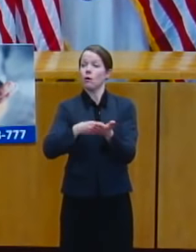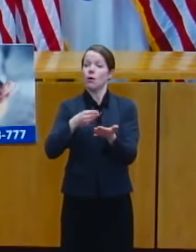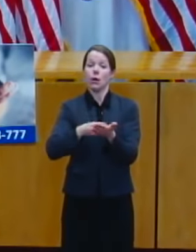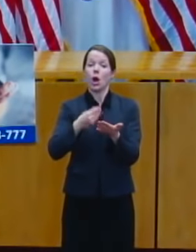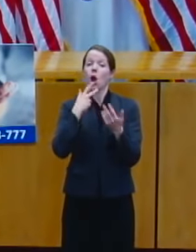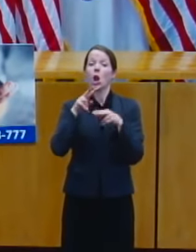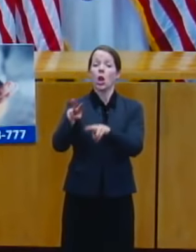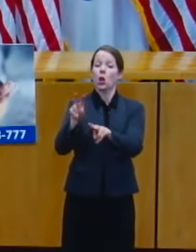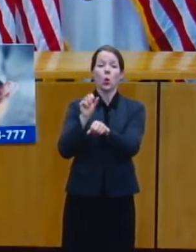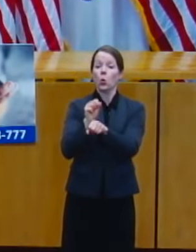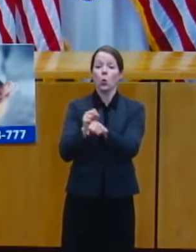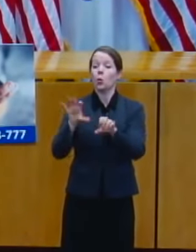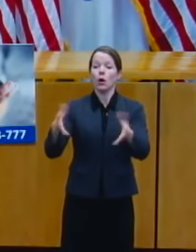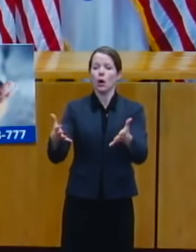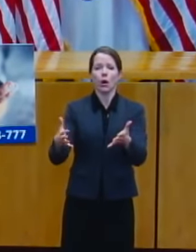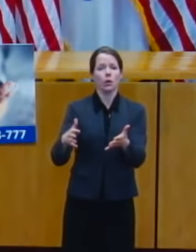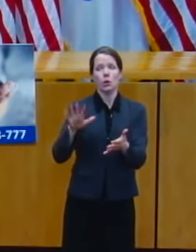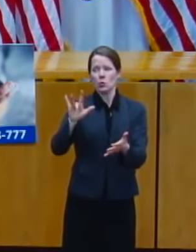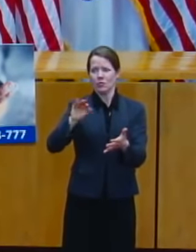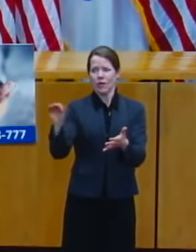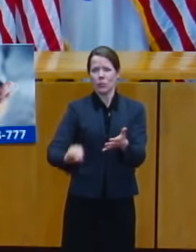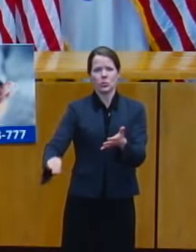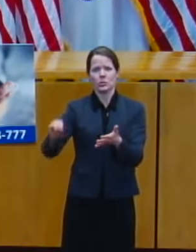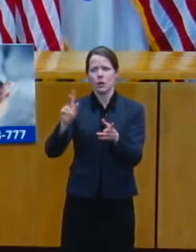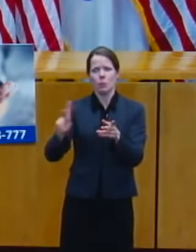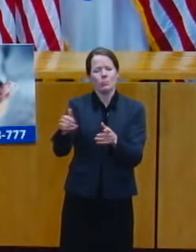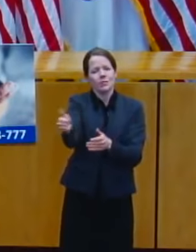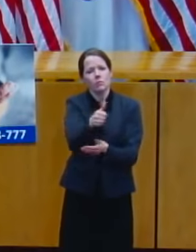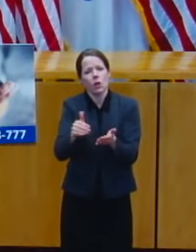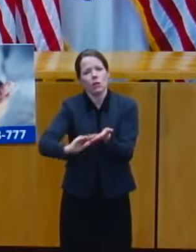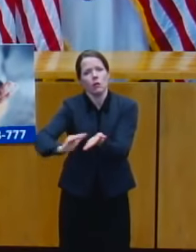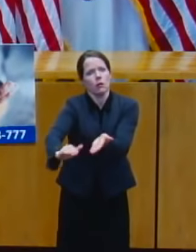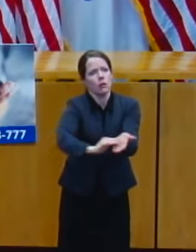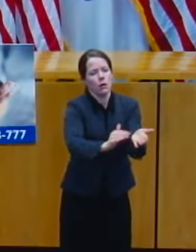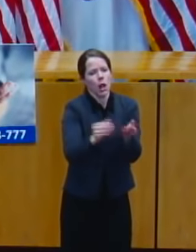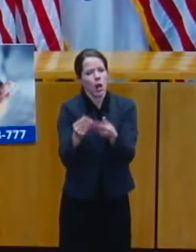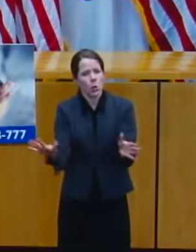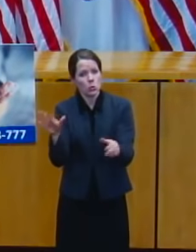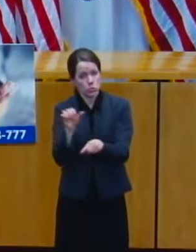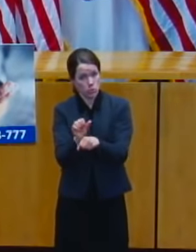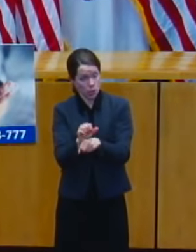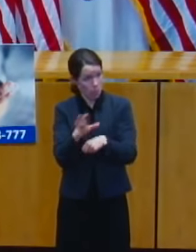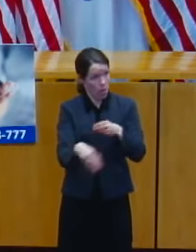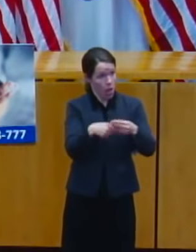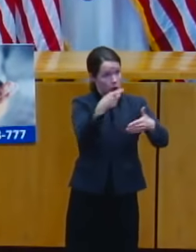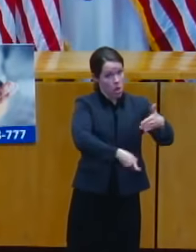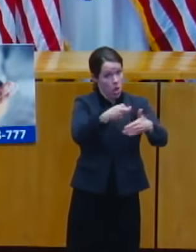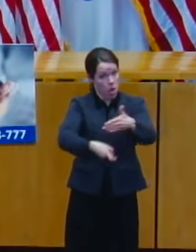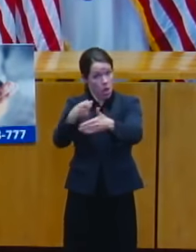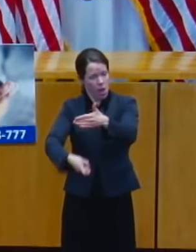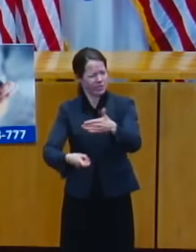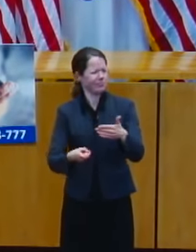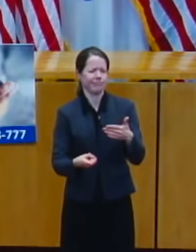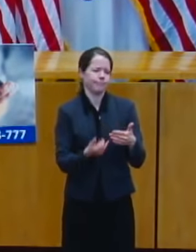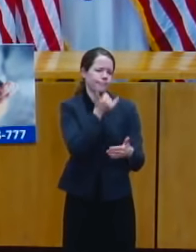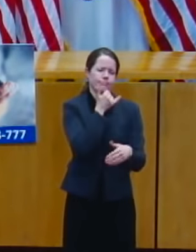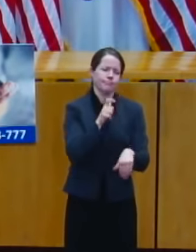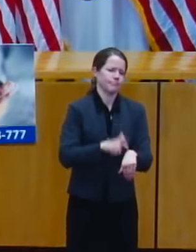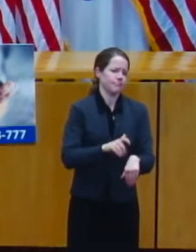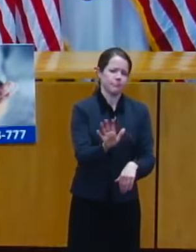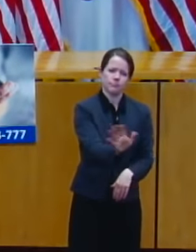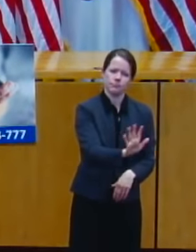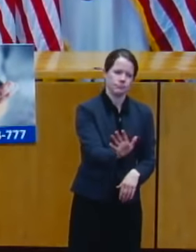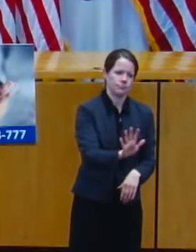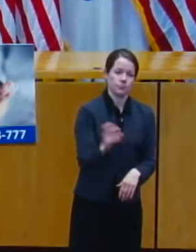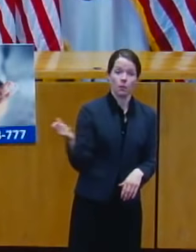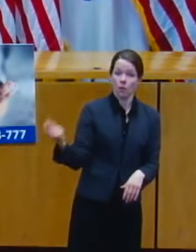I don't think so. In terms of PPE, and pretty much in Massachusetts, Say again?